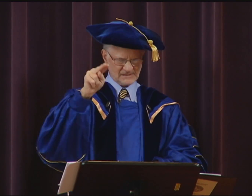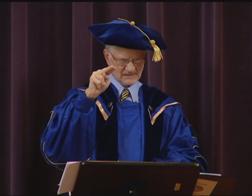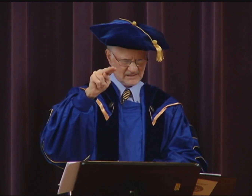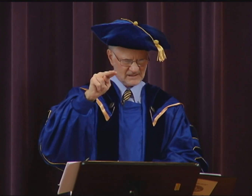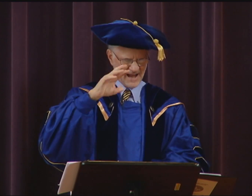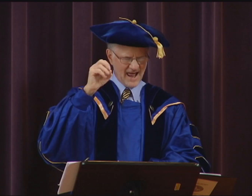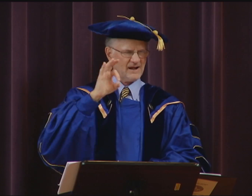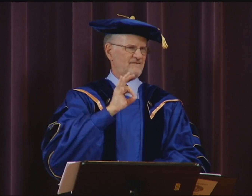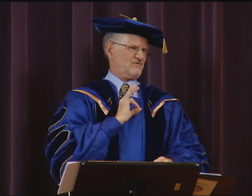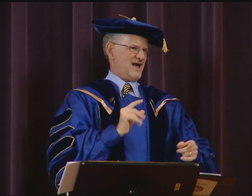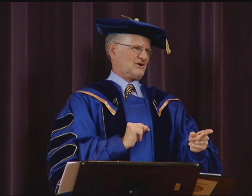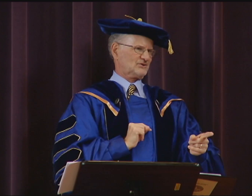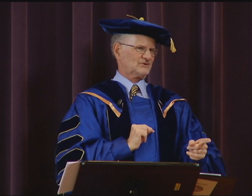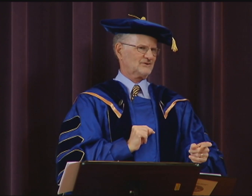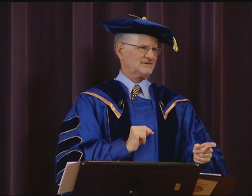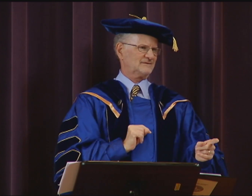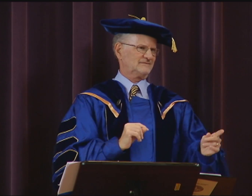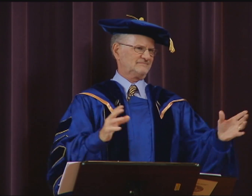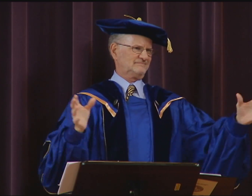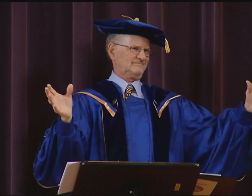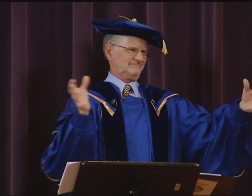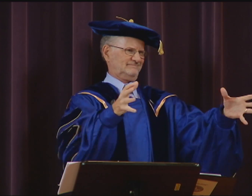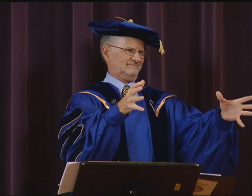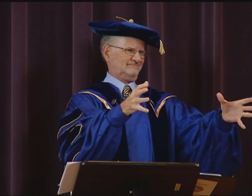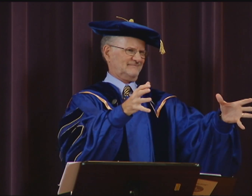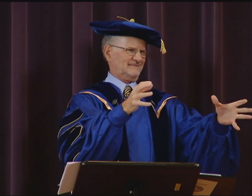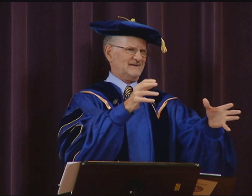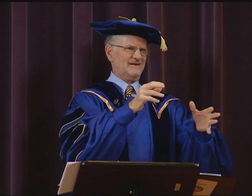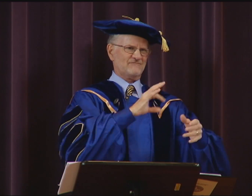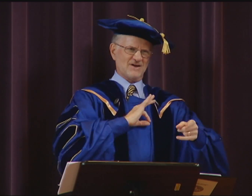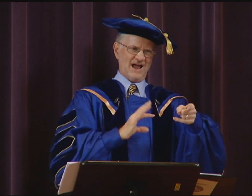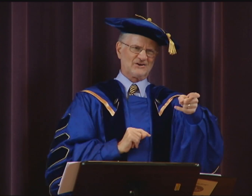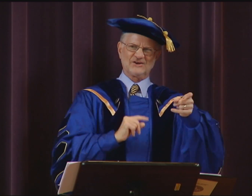Willard Madsen, and Frank Turk.